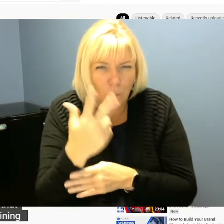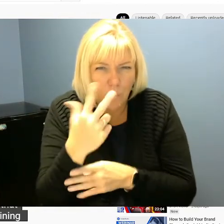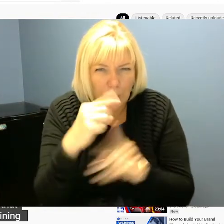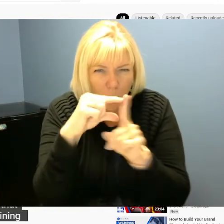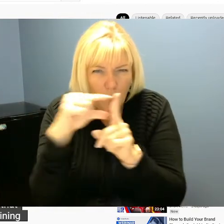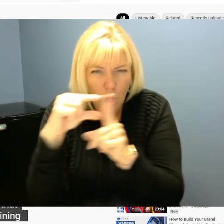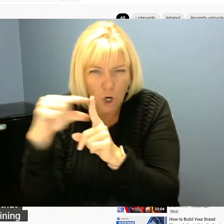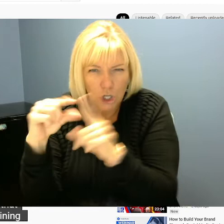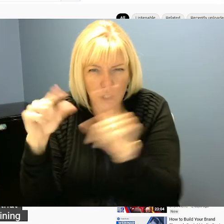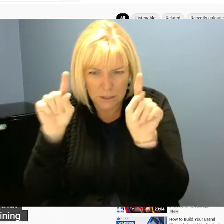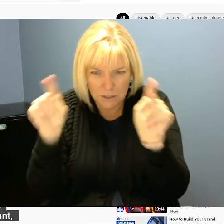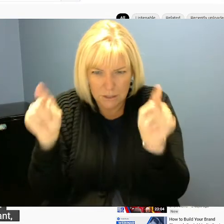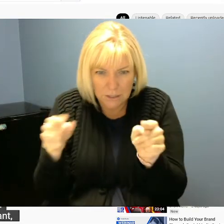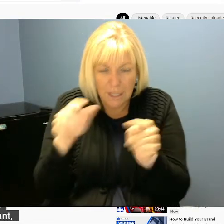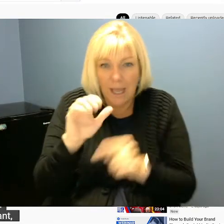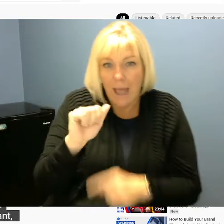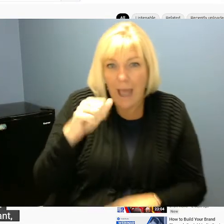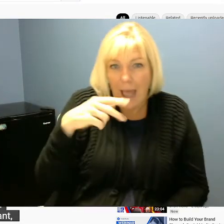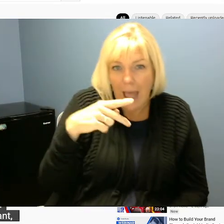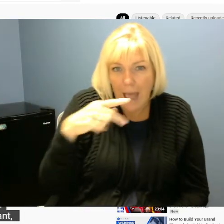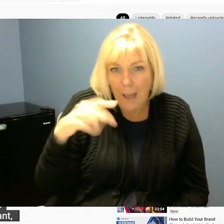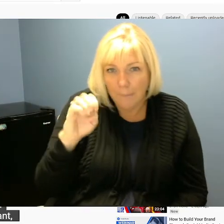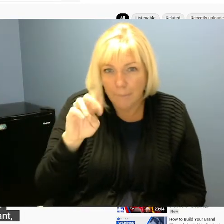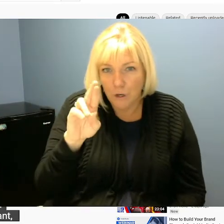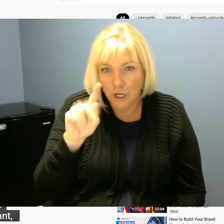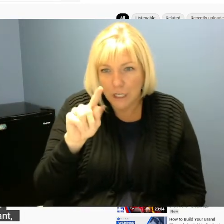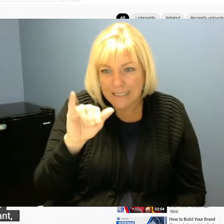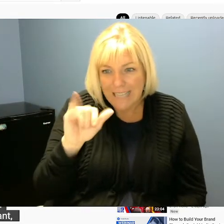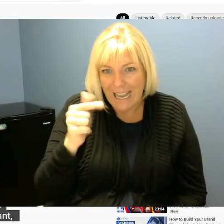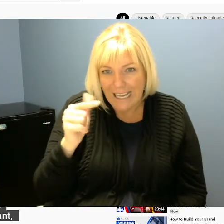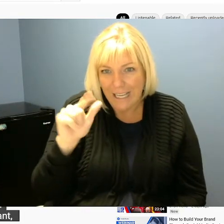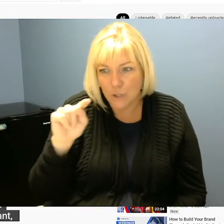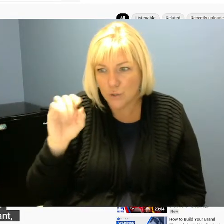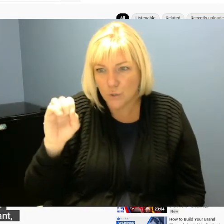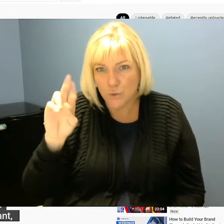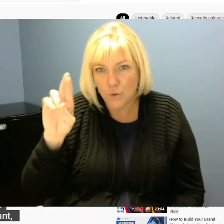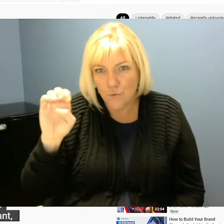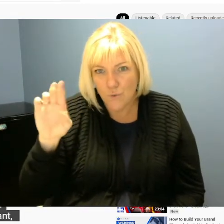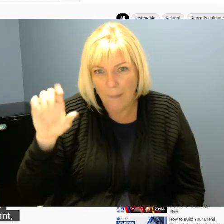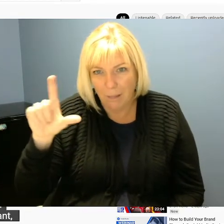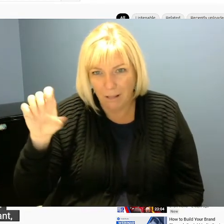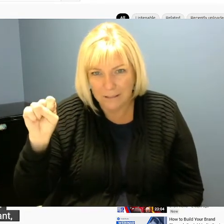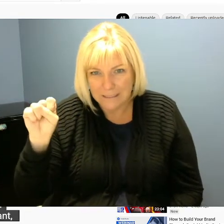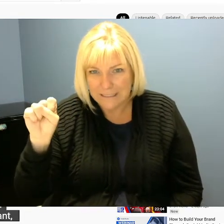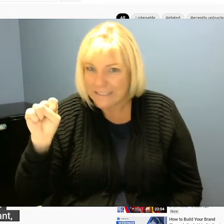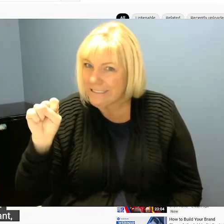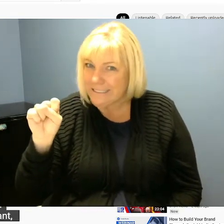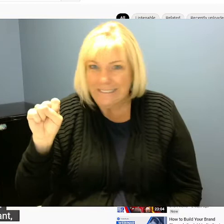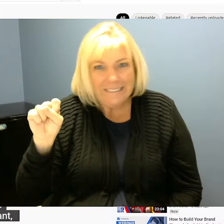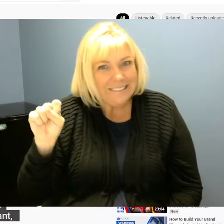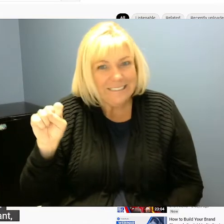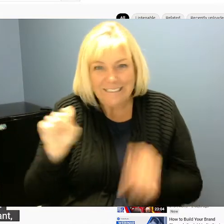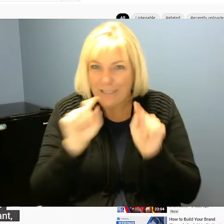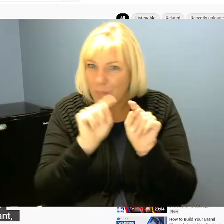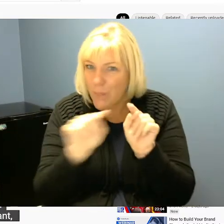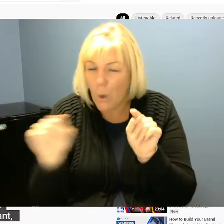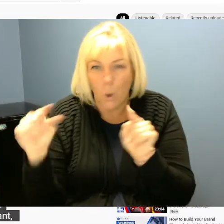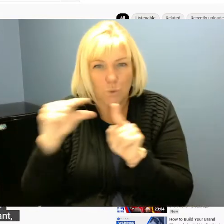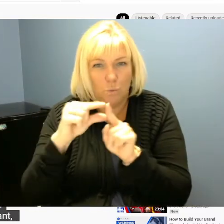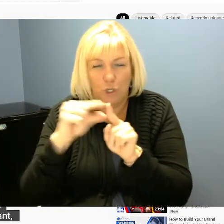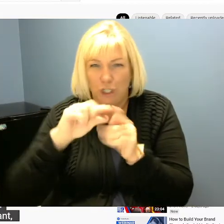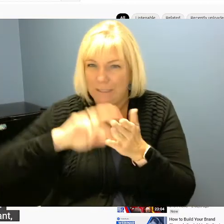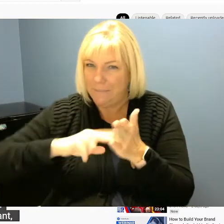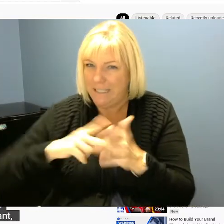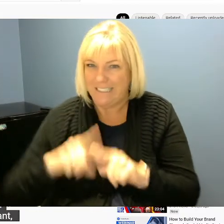in parentheses, appertaining to rebels. That's the fine print of this. What he's saying is if you are